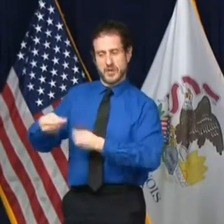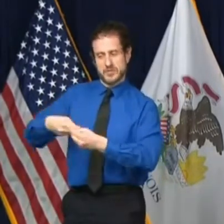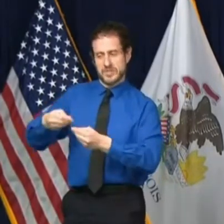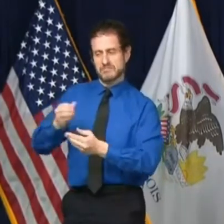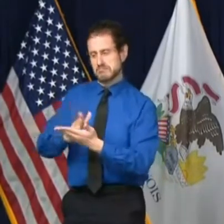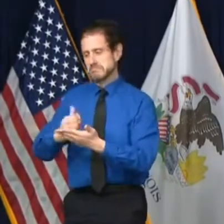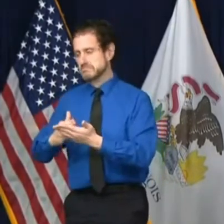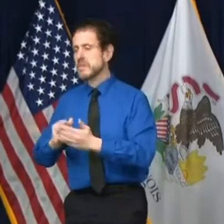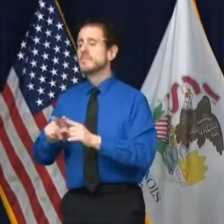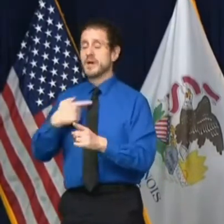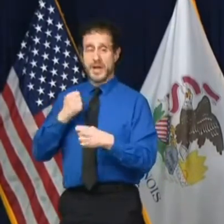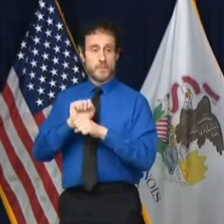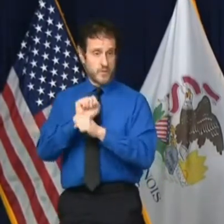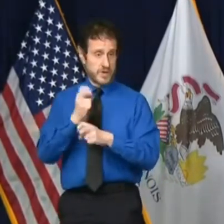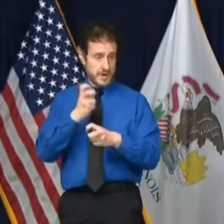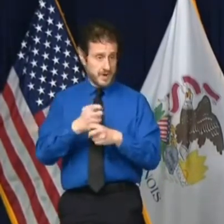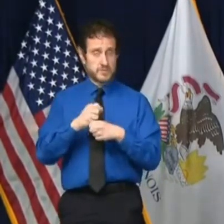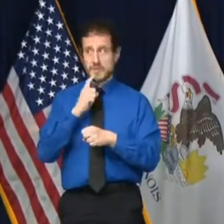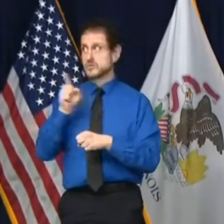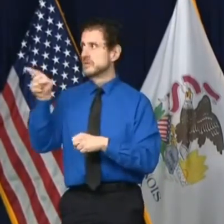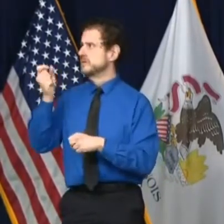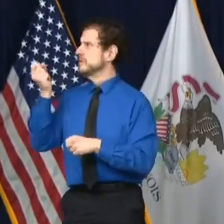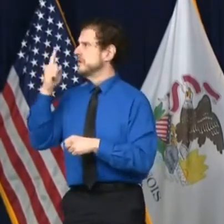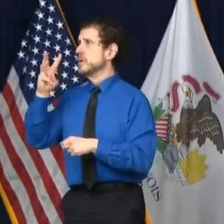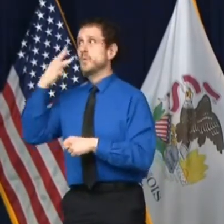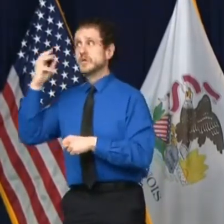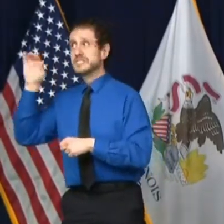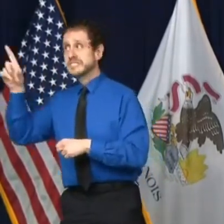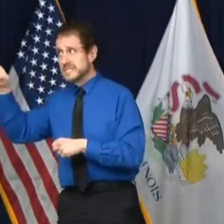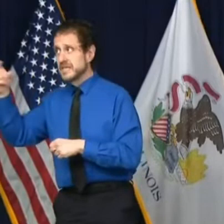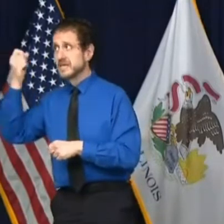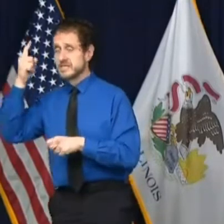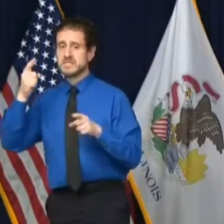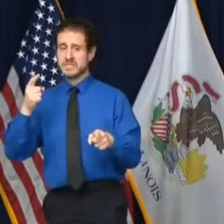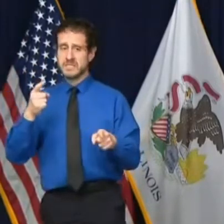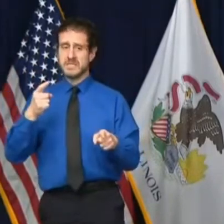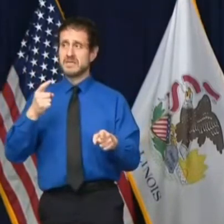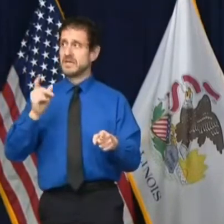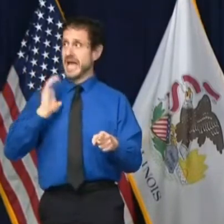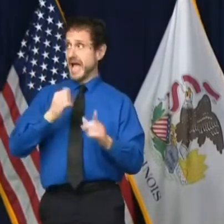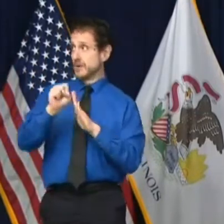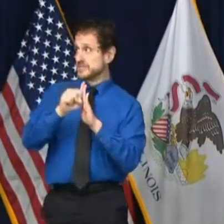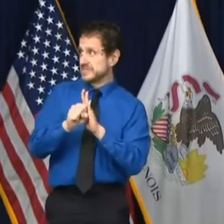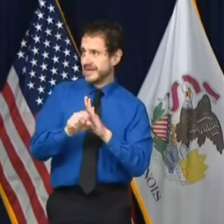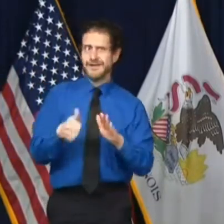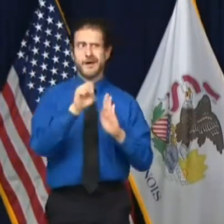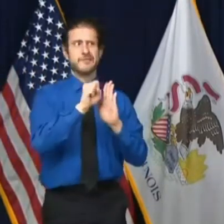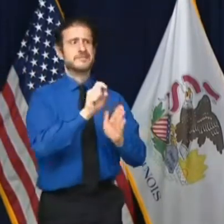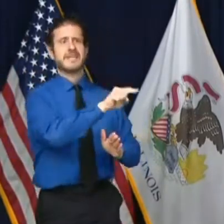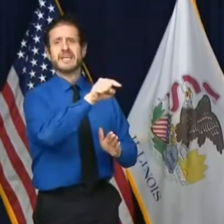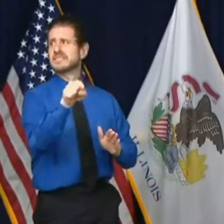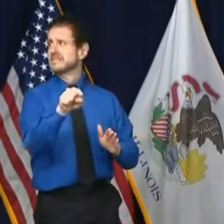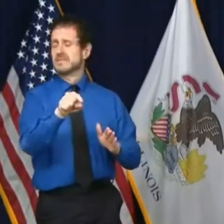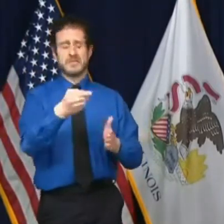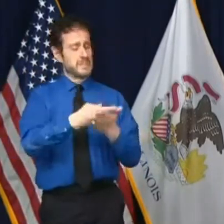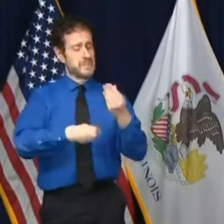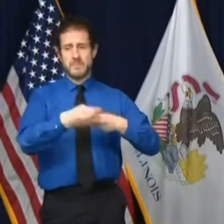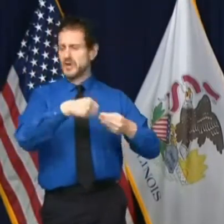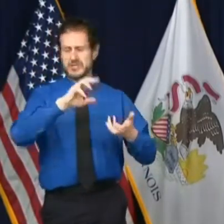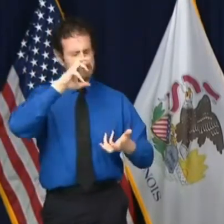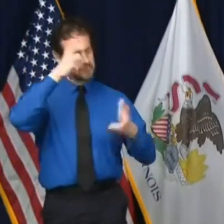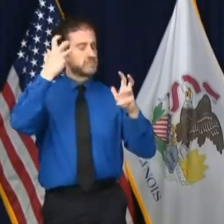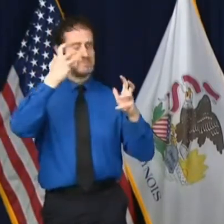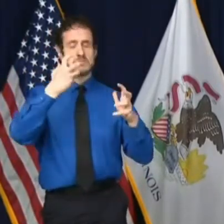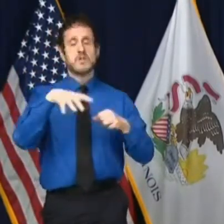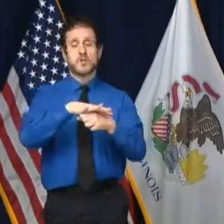to make sure that in Washington that they understand the damage that's been done to all the states and to all of the local